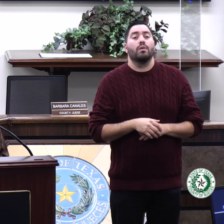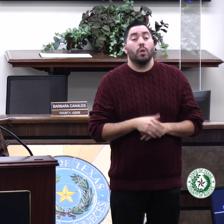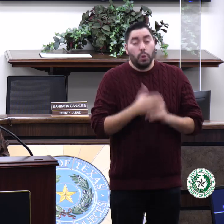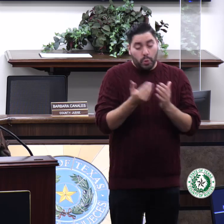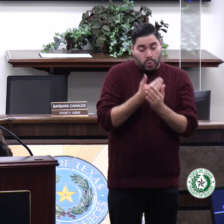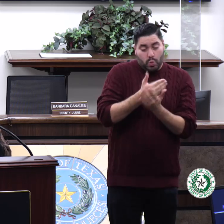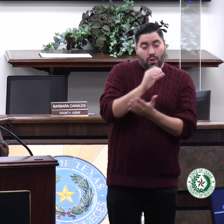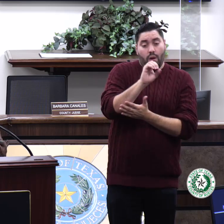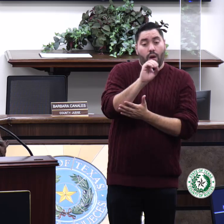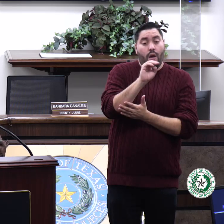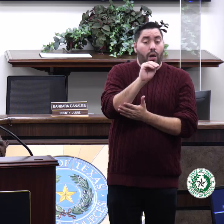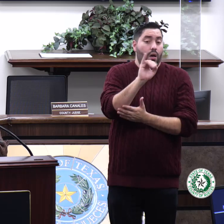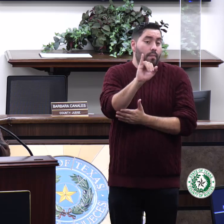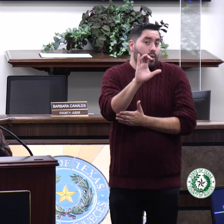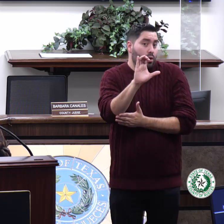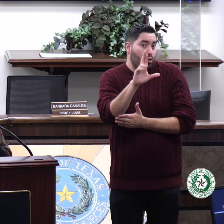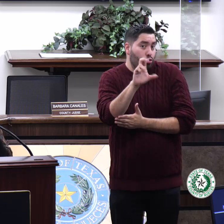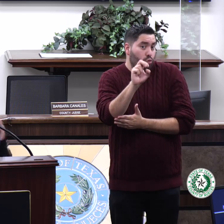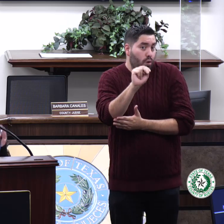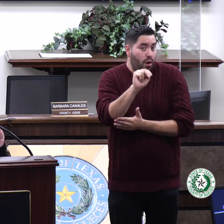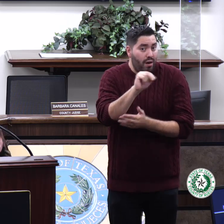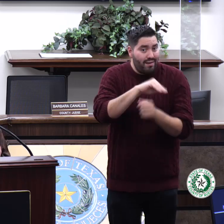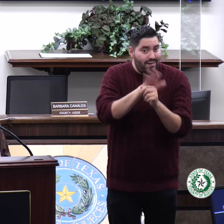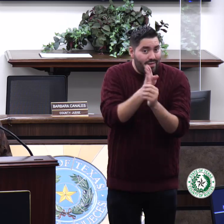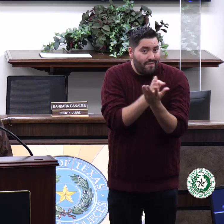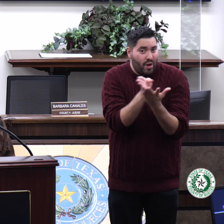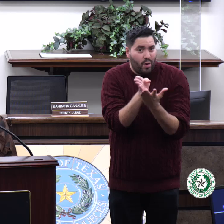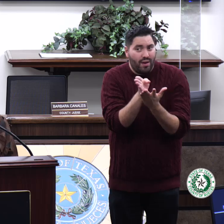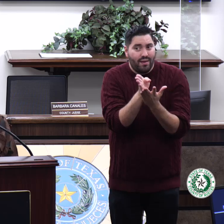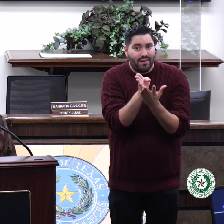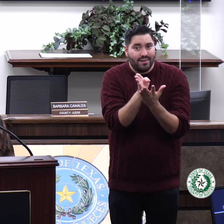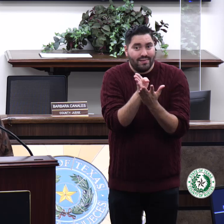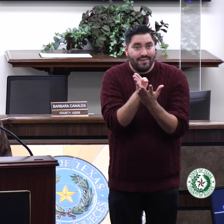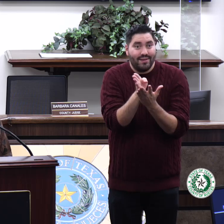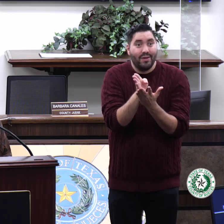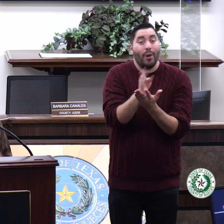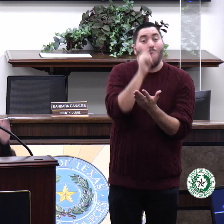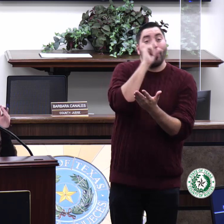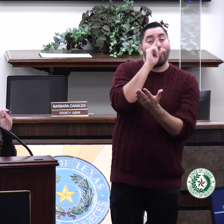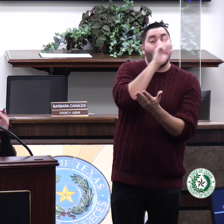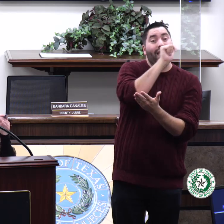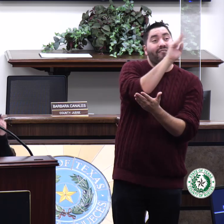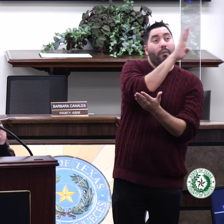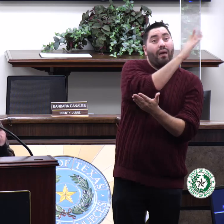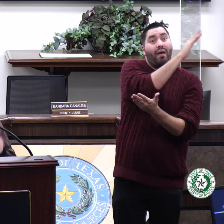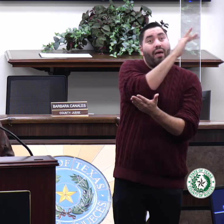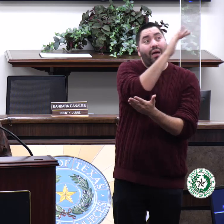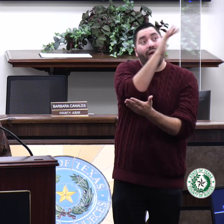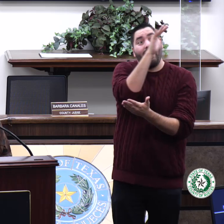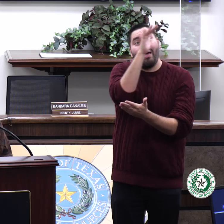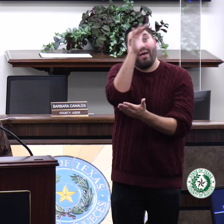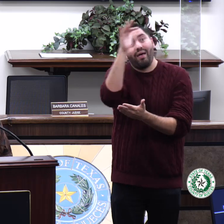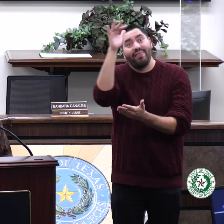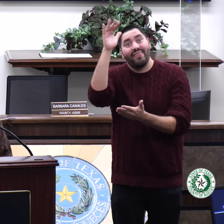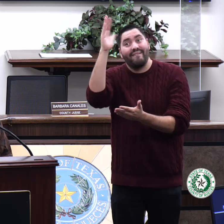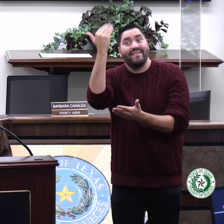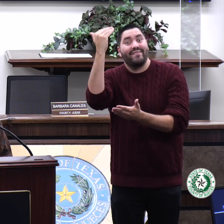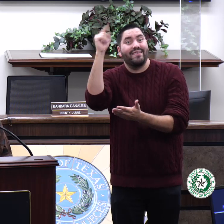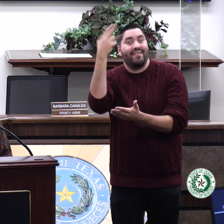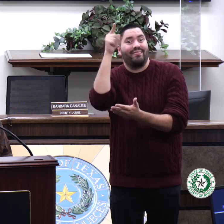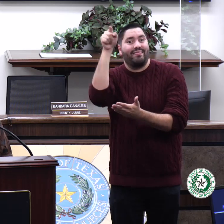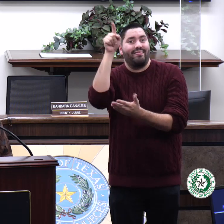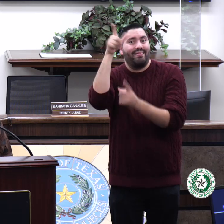new Omicron variant, that's the 15th letter of that Greek alphabet, so that shows you how many times we've had